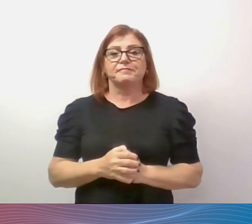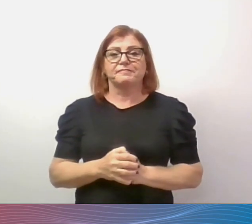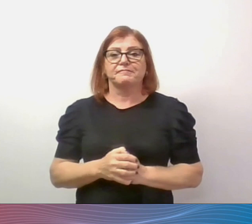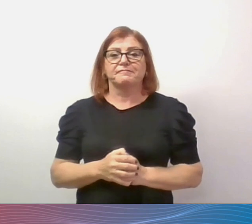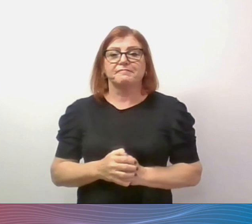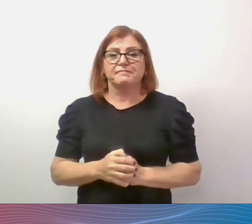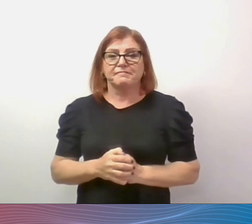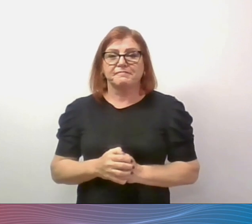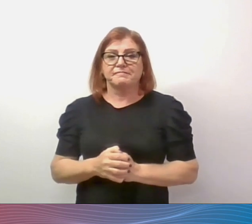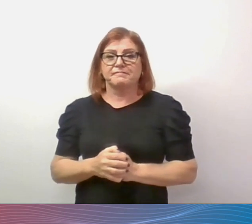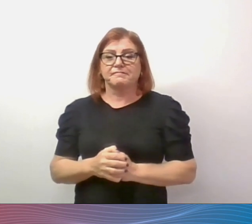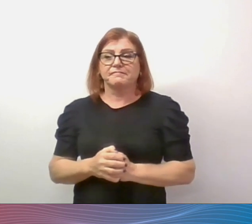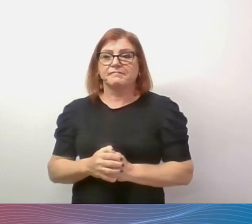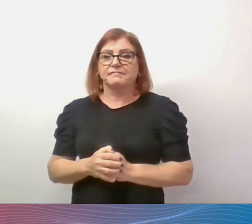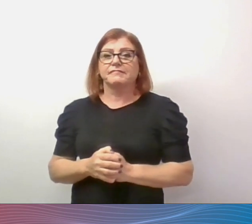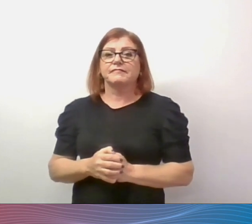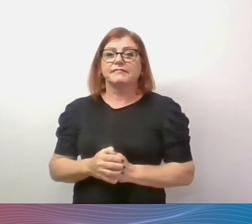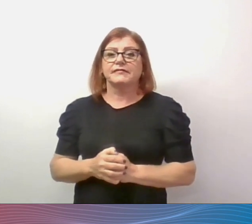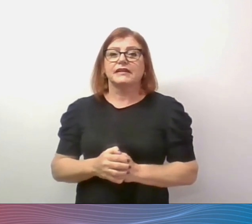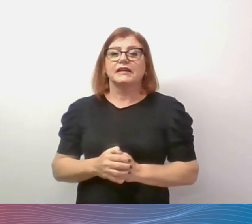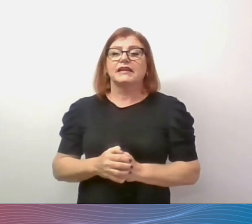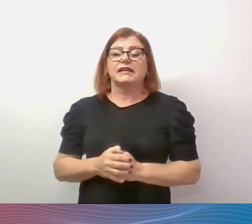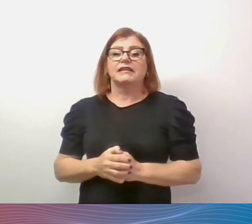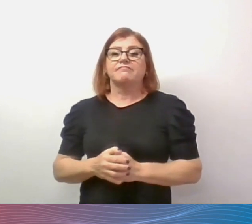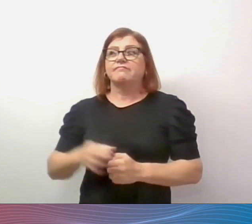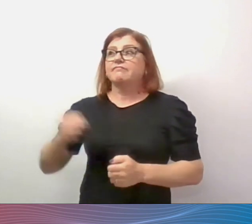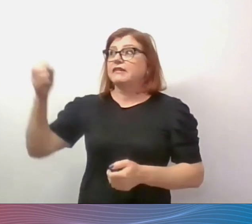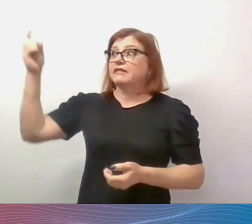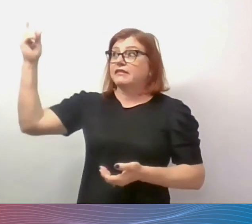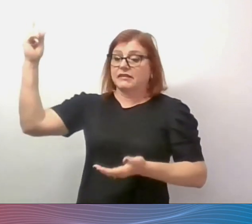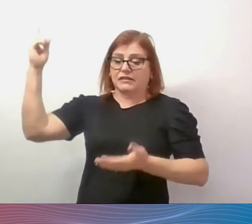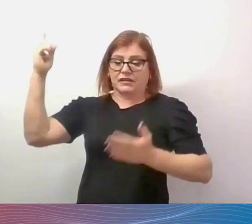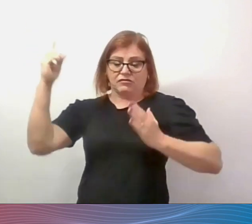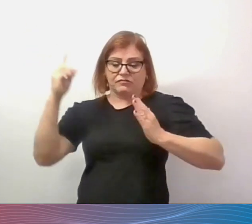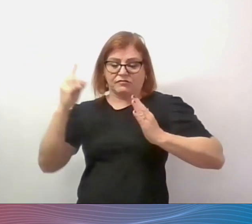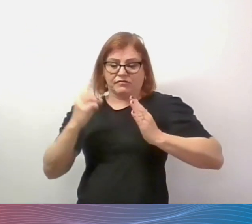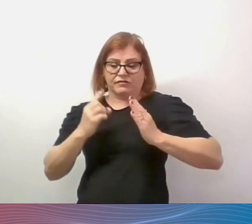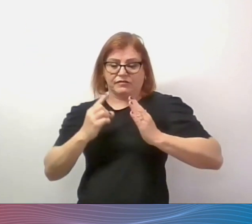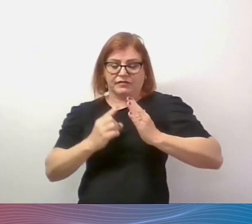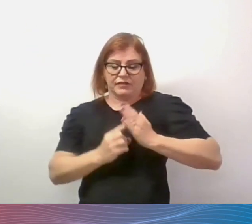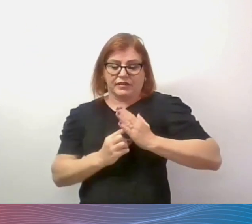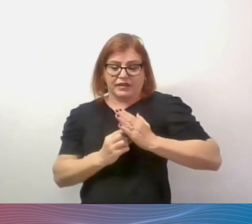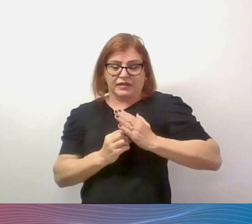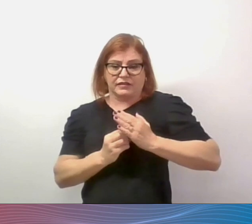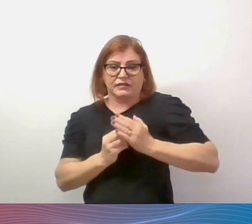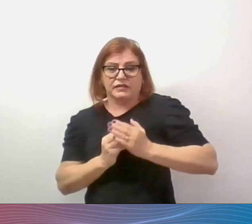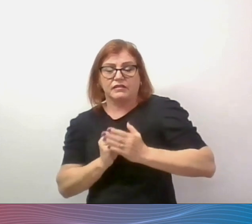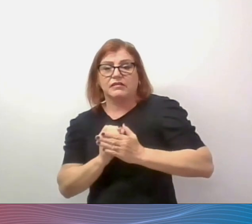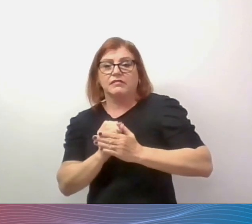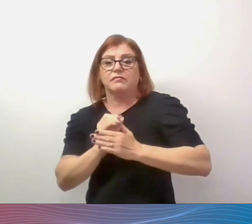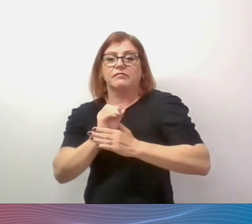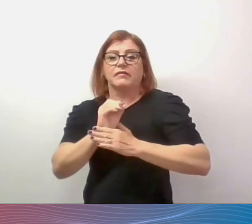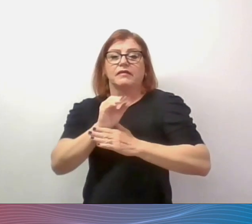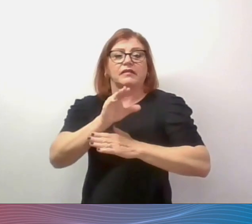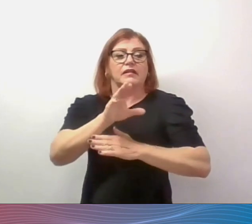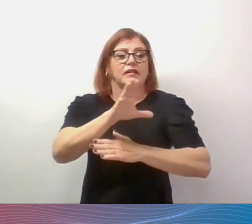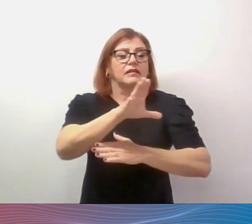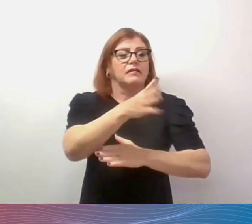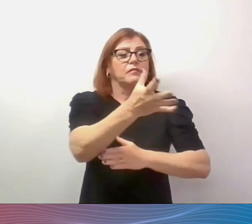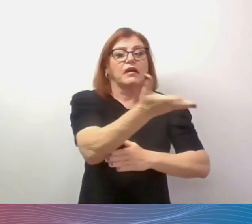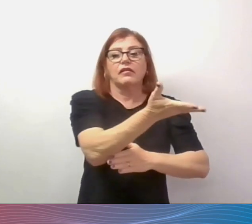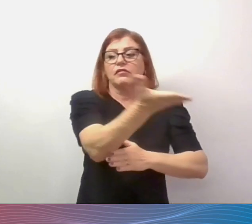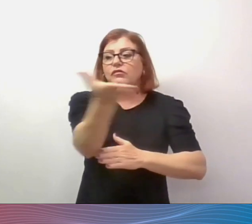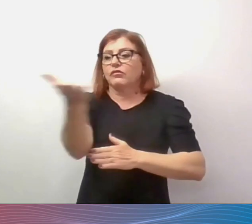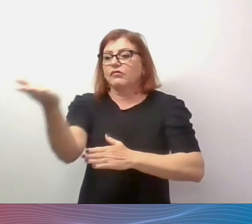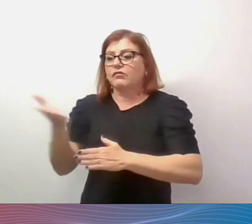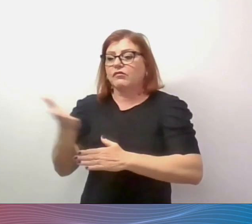homem passaria a realidade para toda a criação. And with a man, through man, God will spread his reality